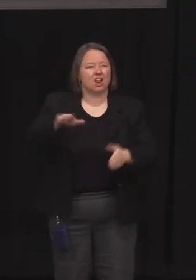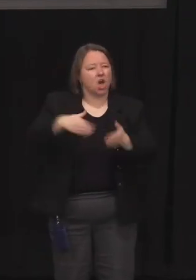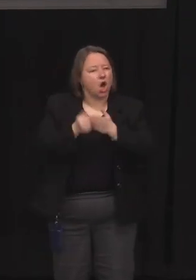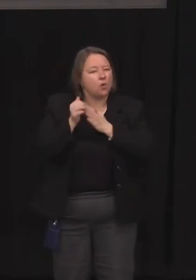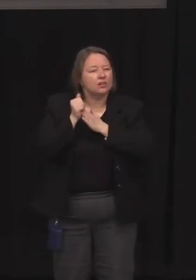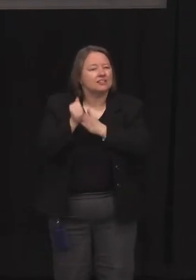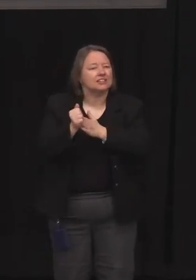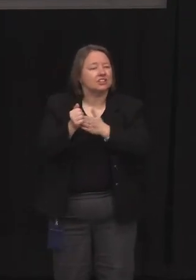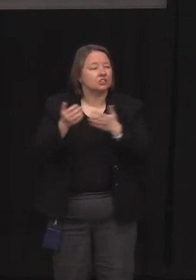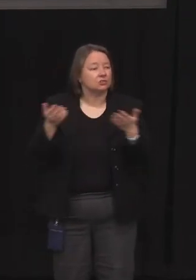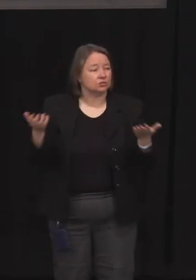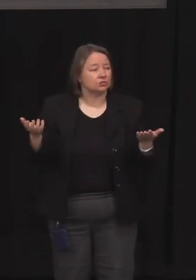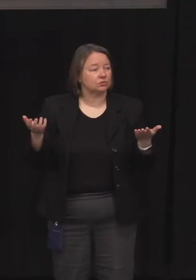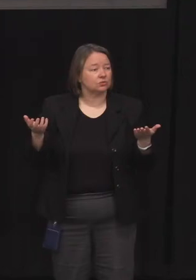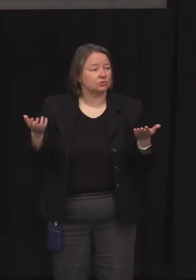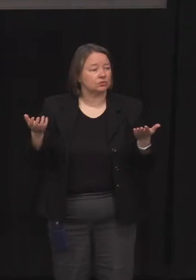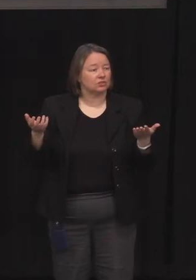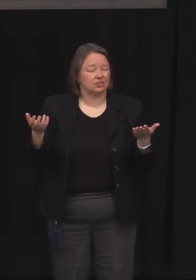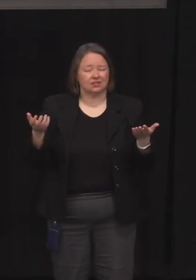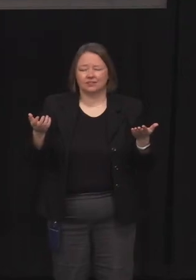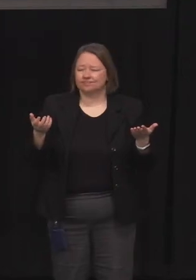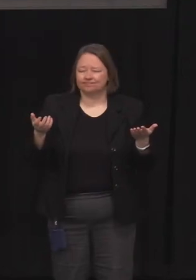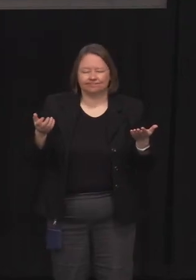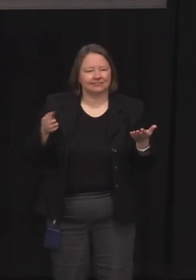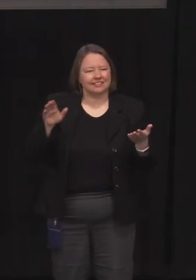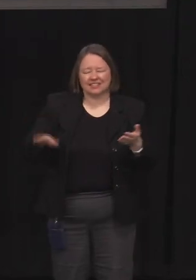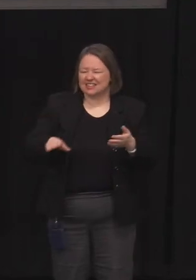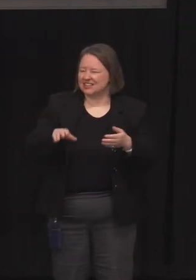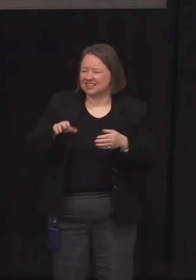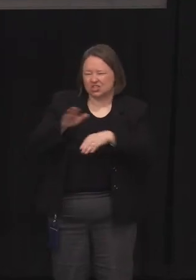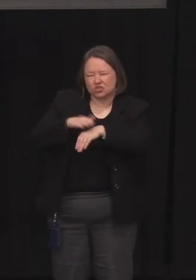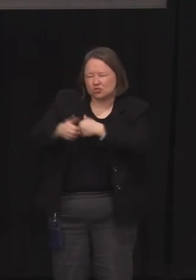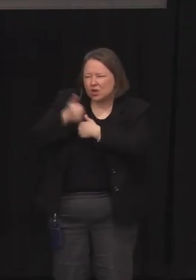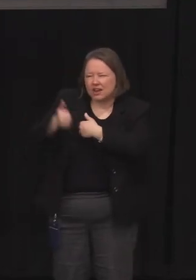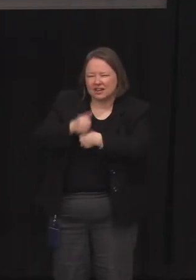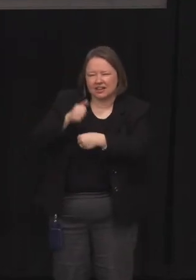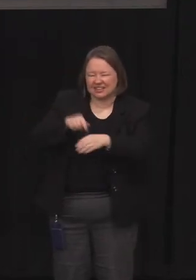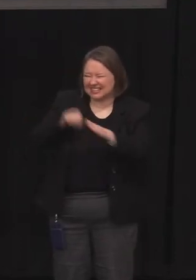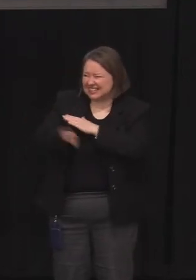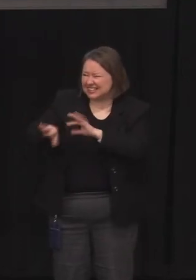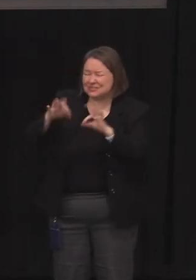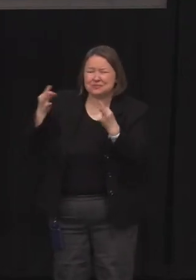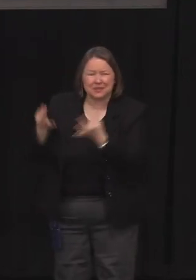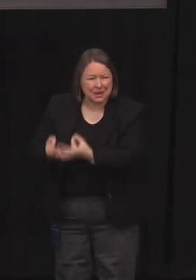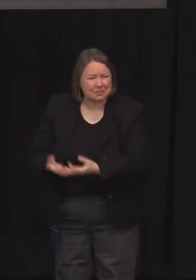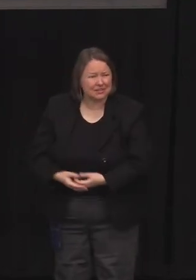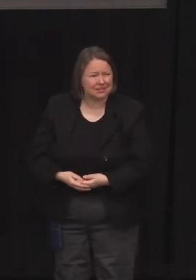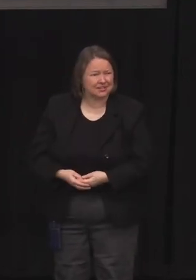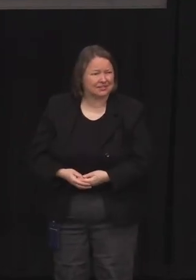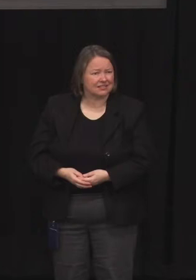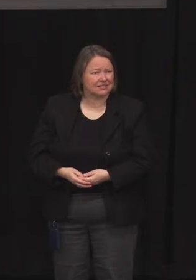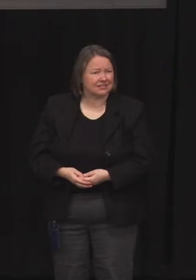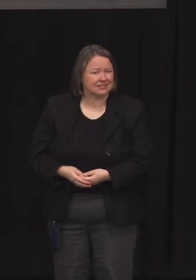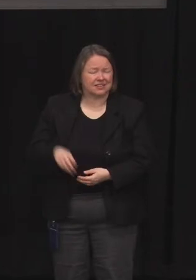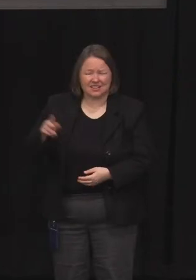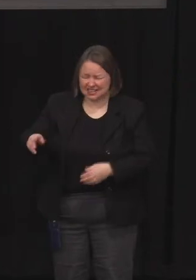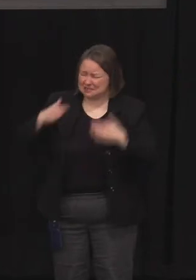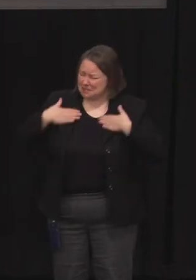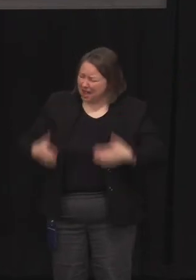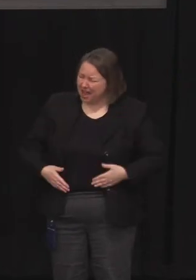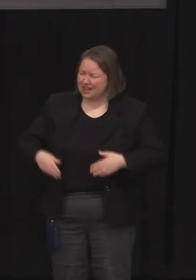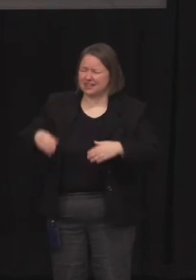to death threats on his family's life, to him experiencing physical